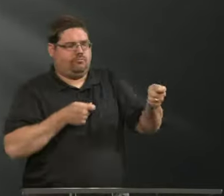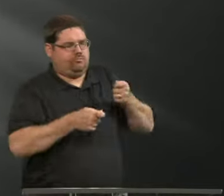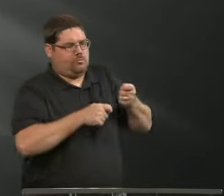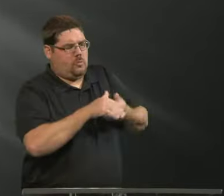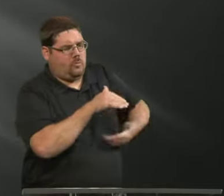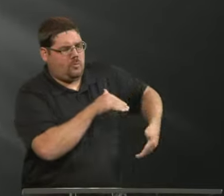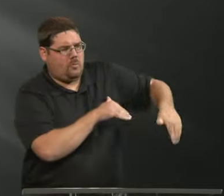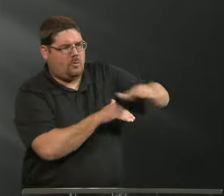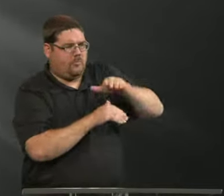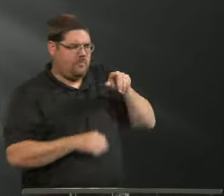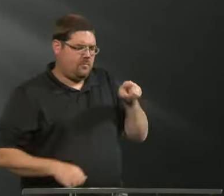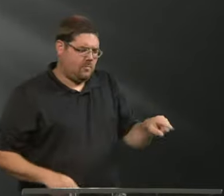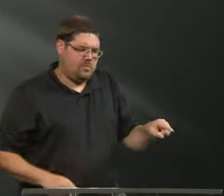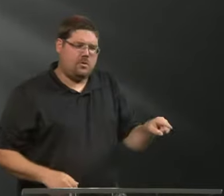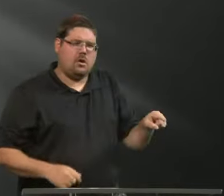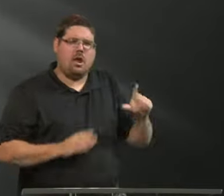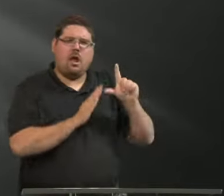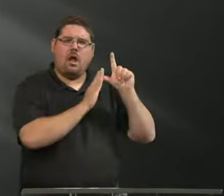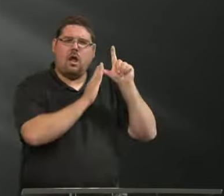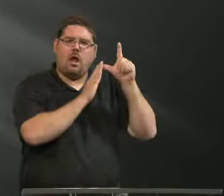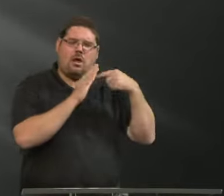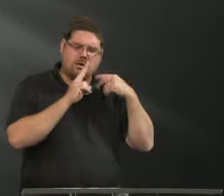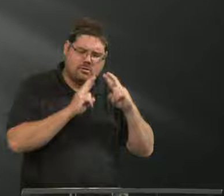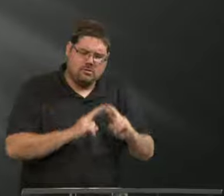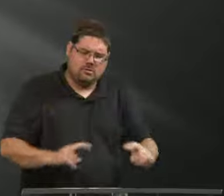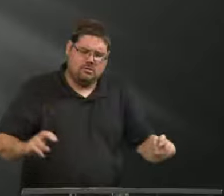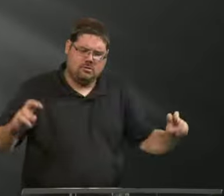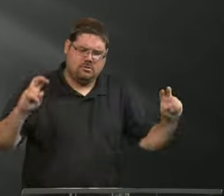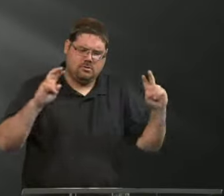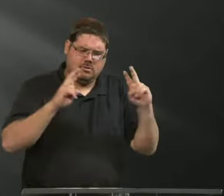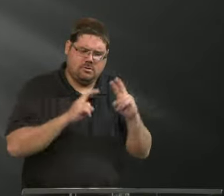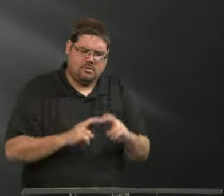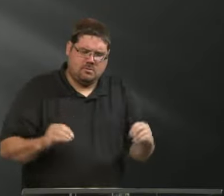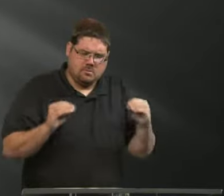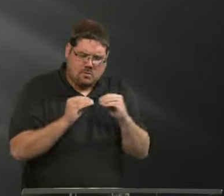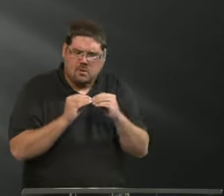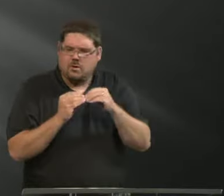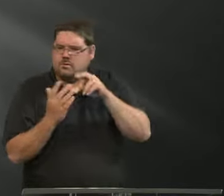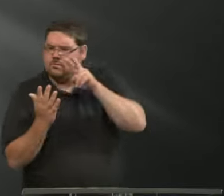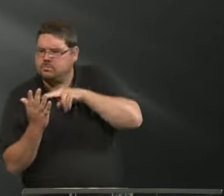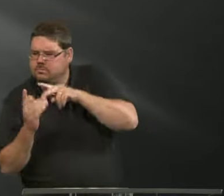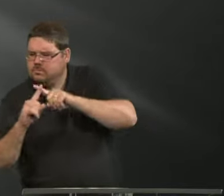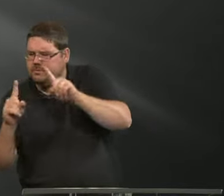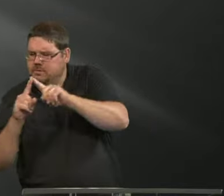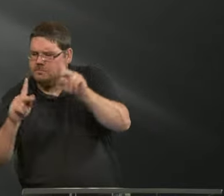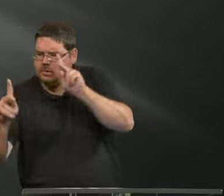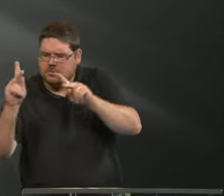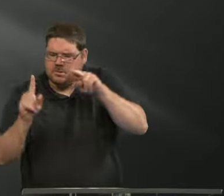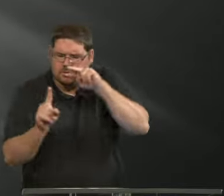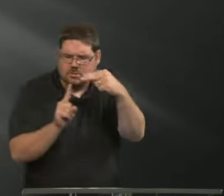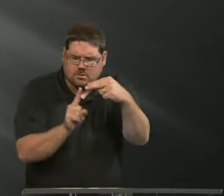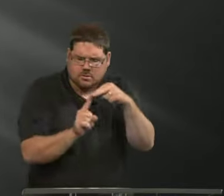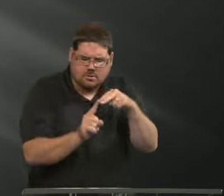continually that would please her husband, and the husband would just rule over her. But the more I looked at this